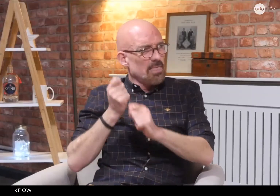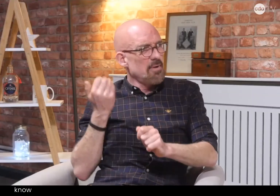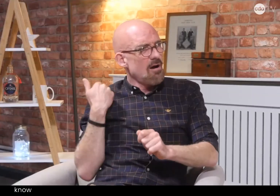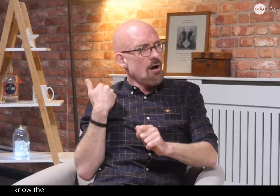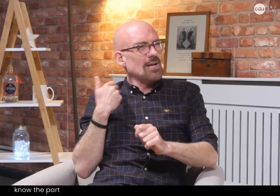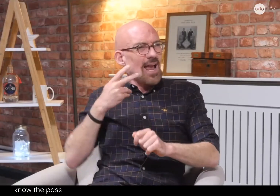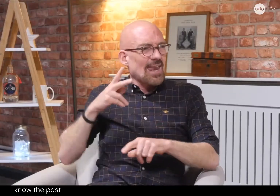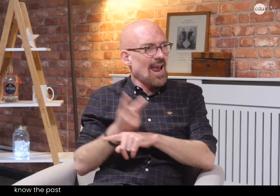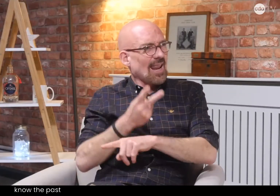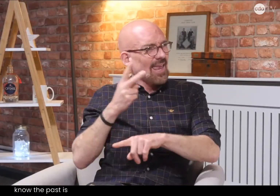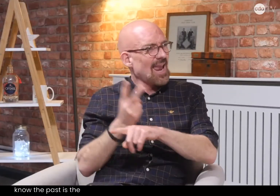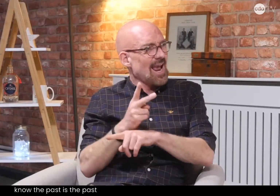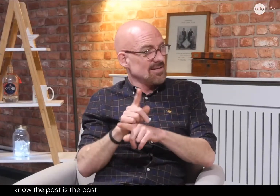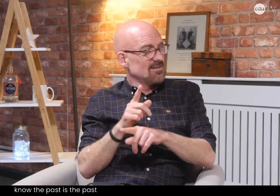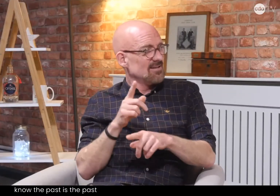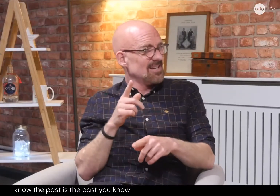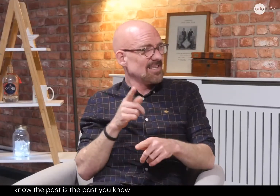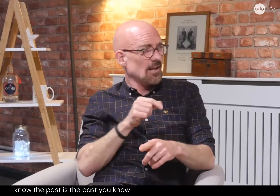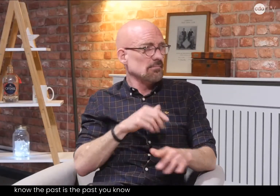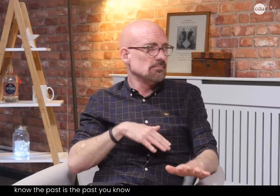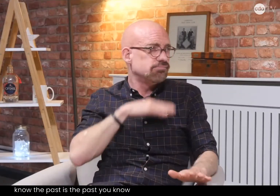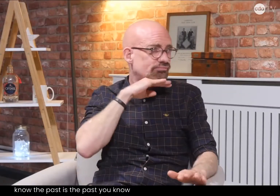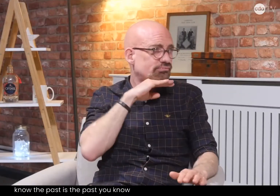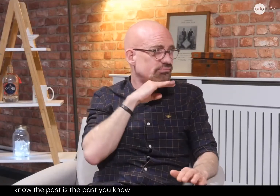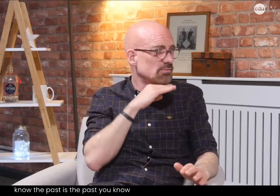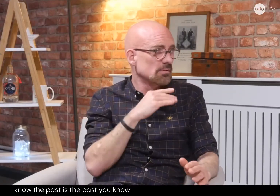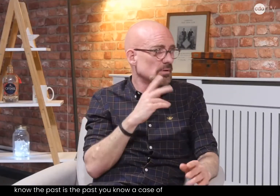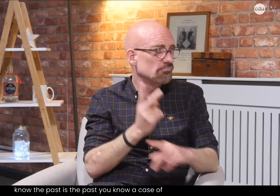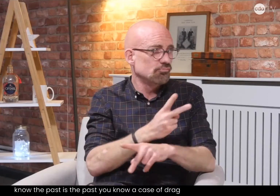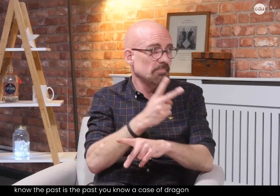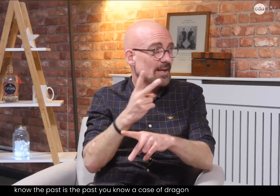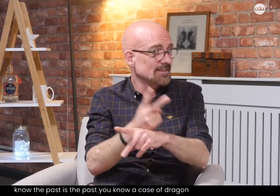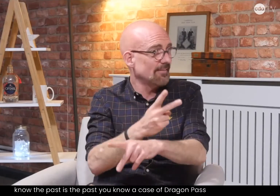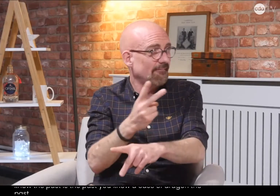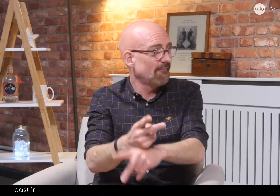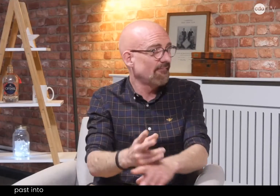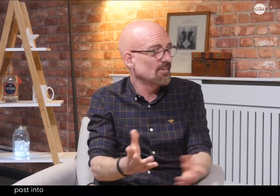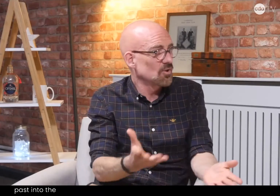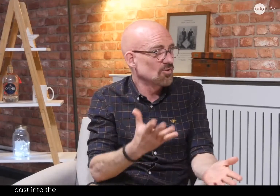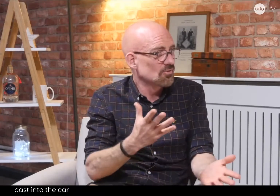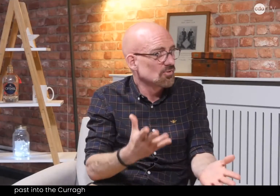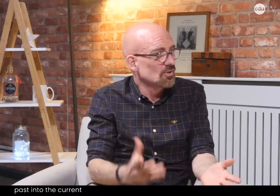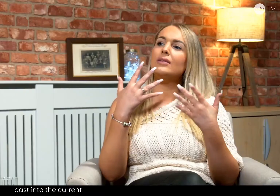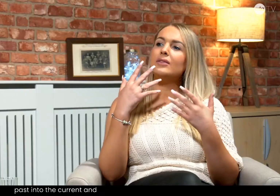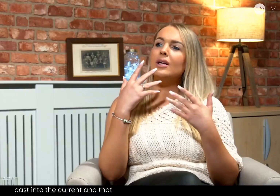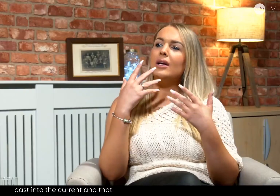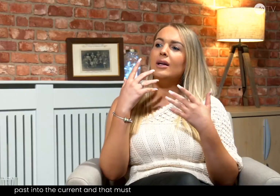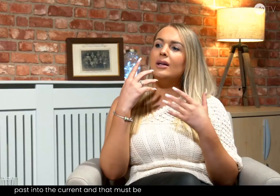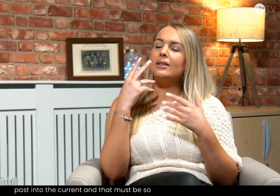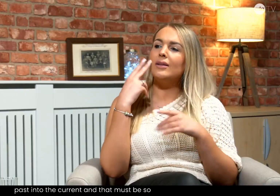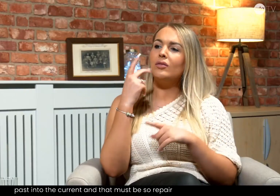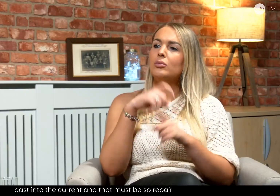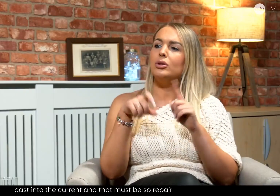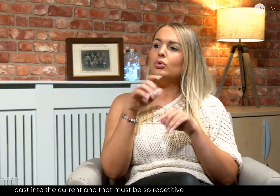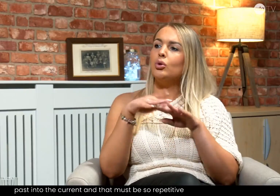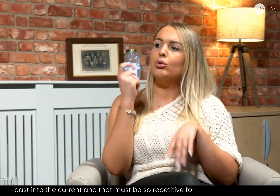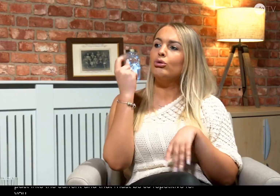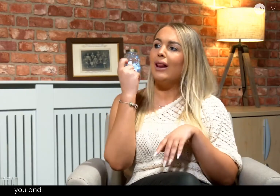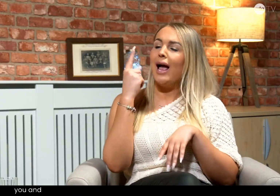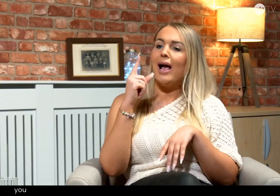you know. Yeah, it's a case of dragging the past into the current, and that must be so repetitive for you and exhausting.